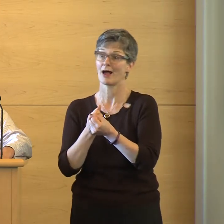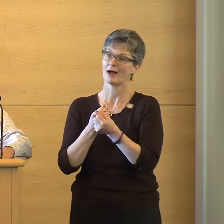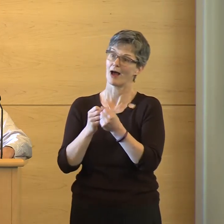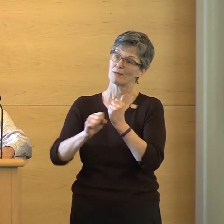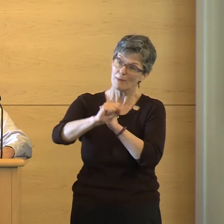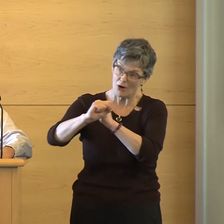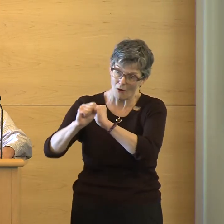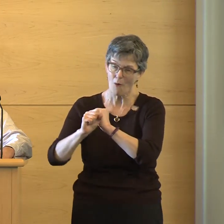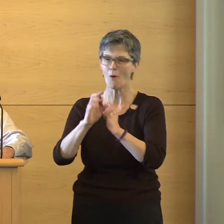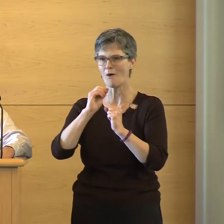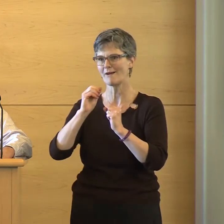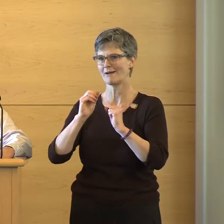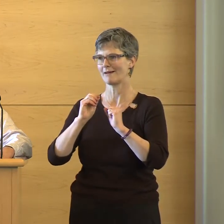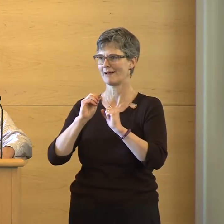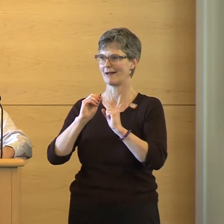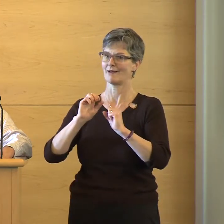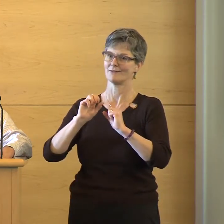Doug.